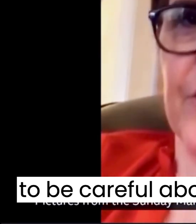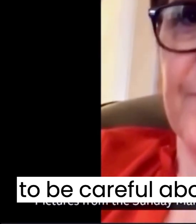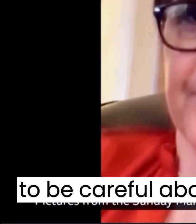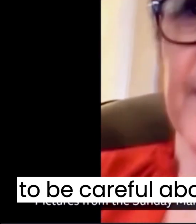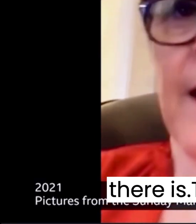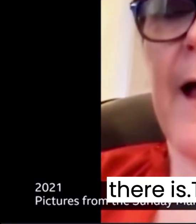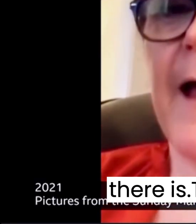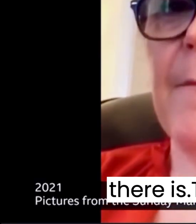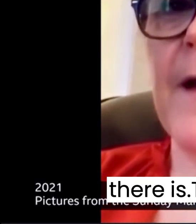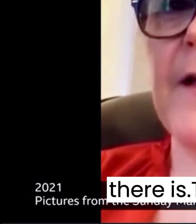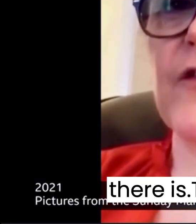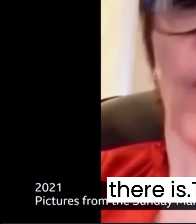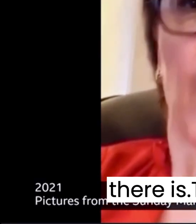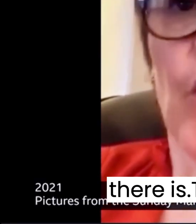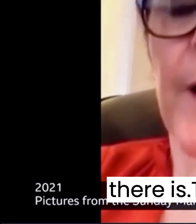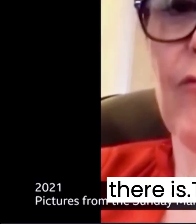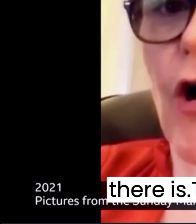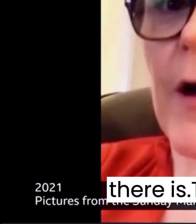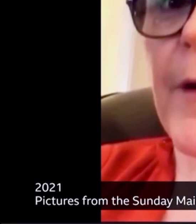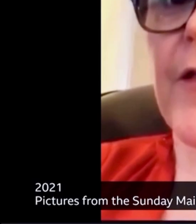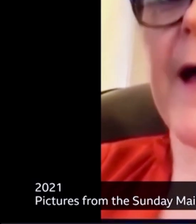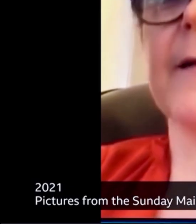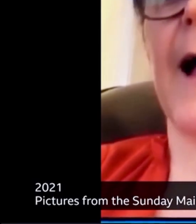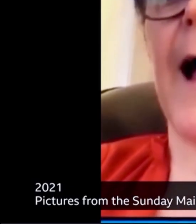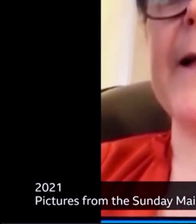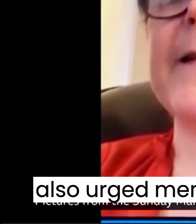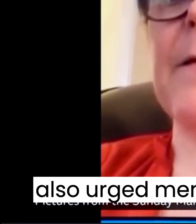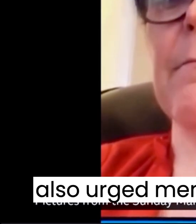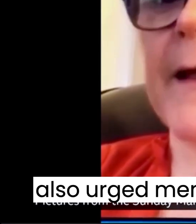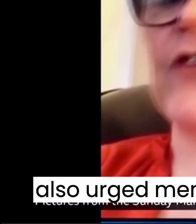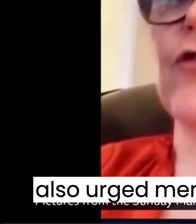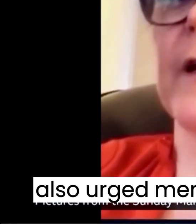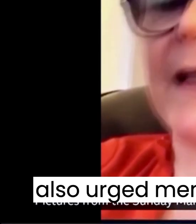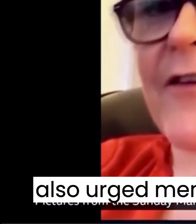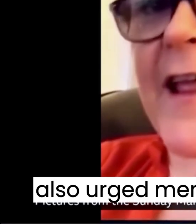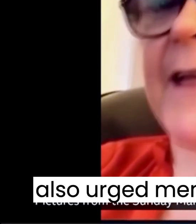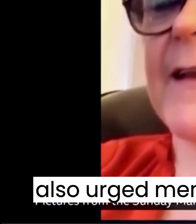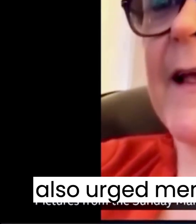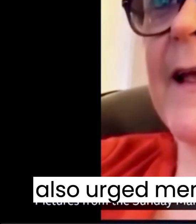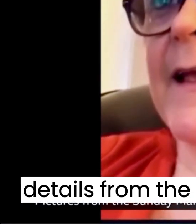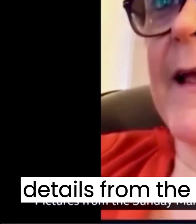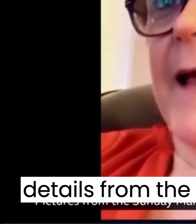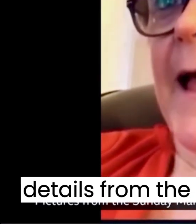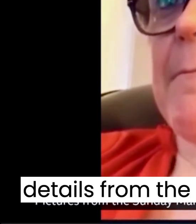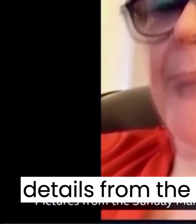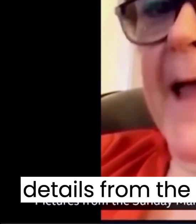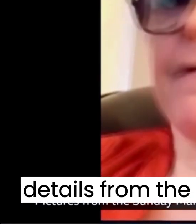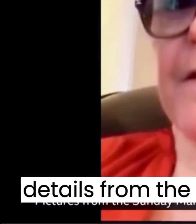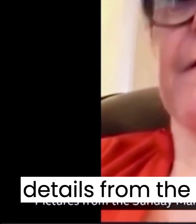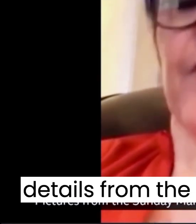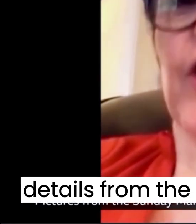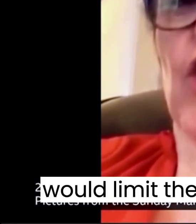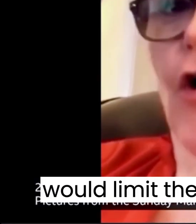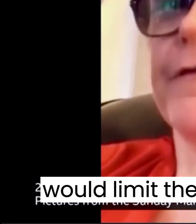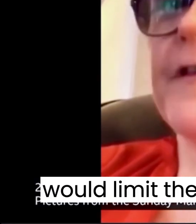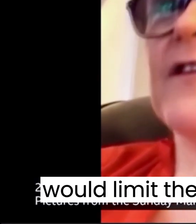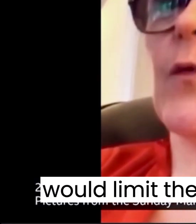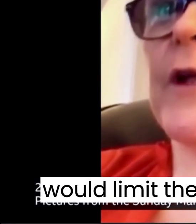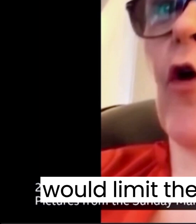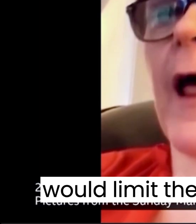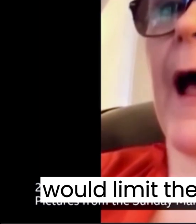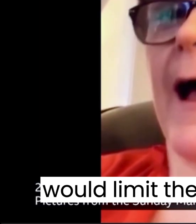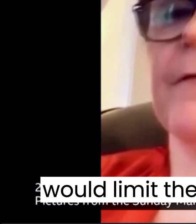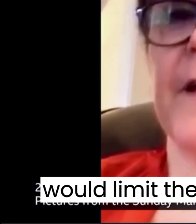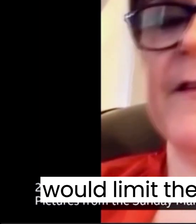not suggesting that there is." The ex-SNP leader also urged members not to leak any details from the meeting because that would limit